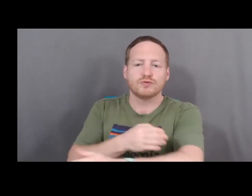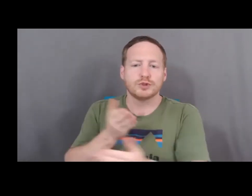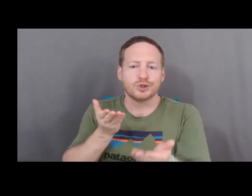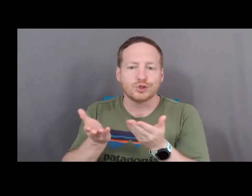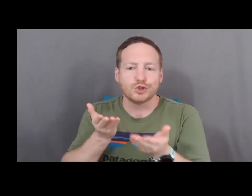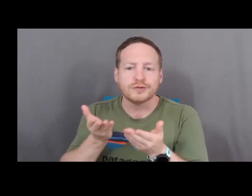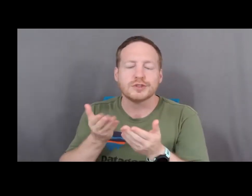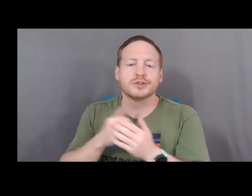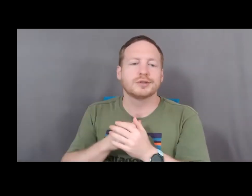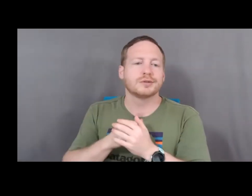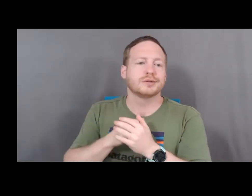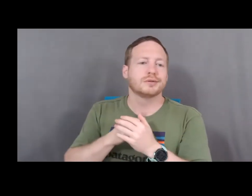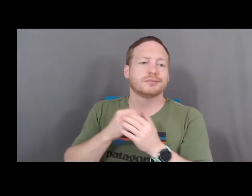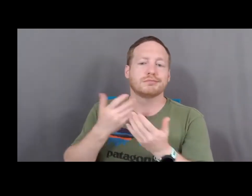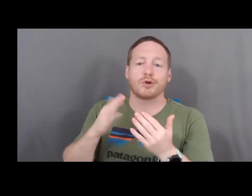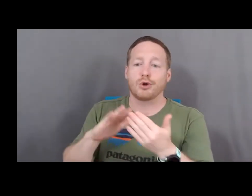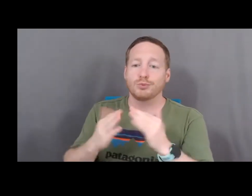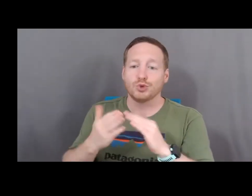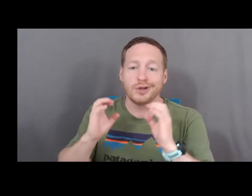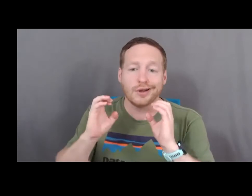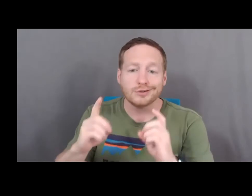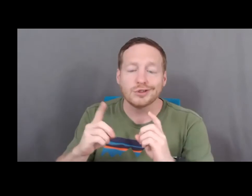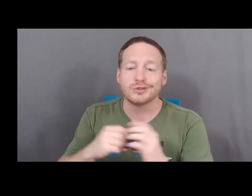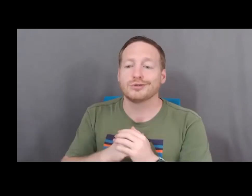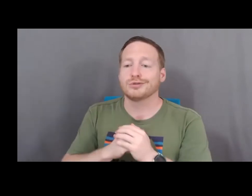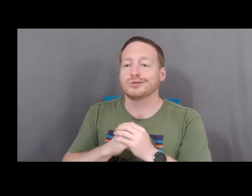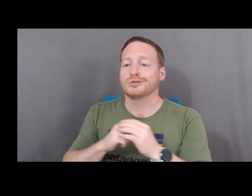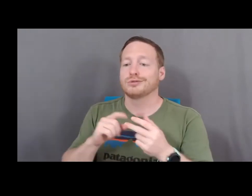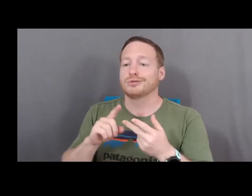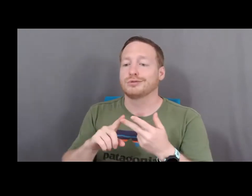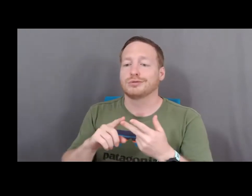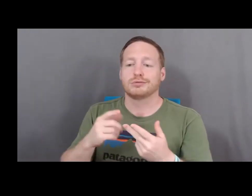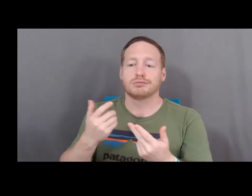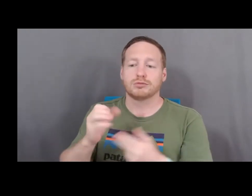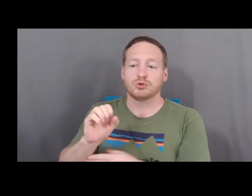up improving services, community education,